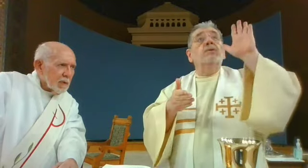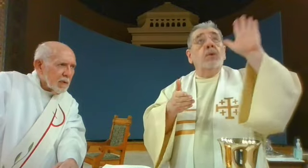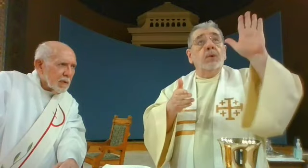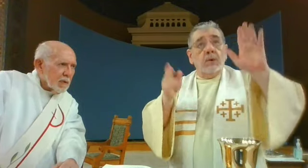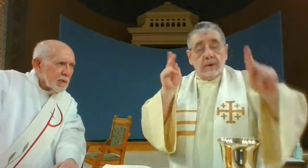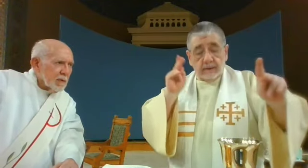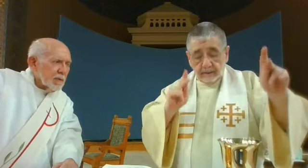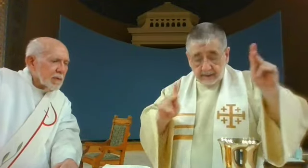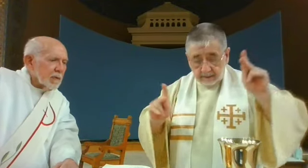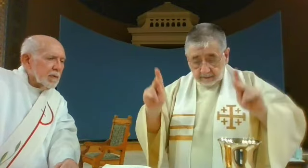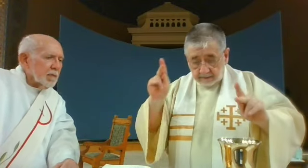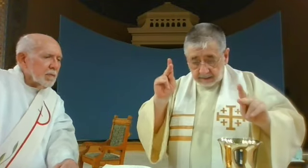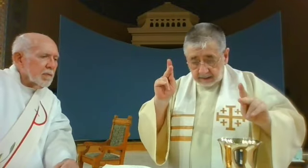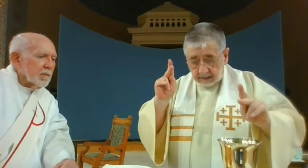people.